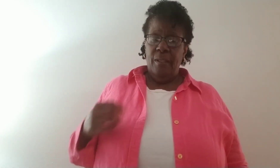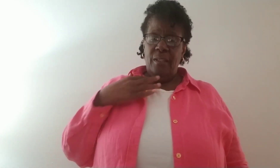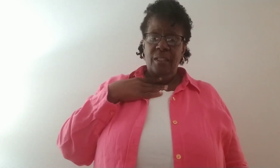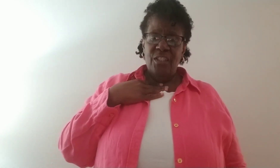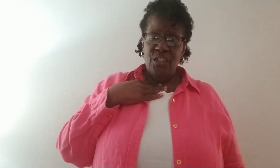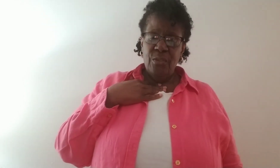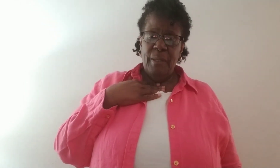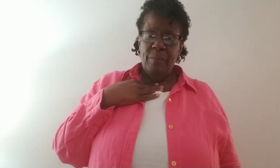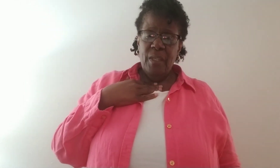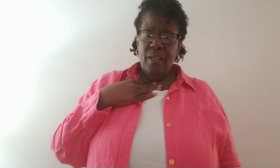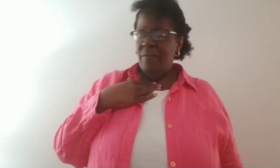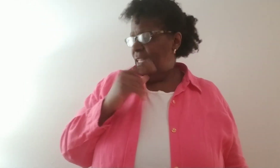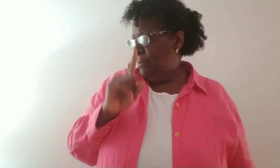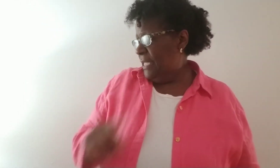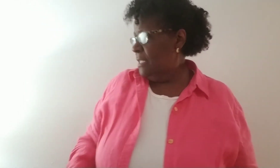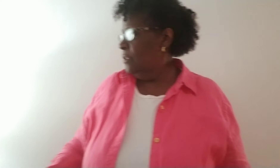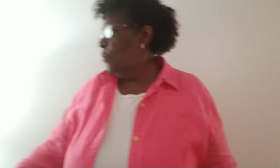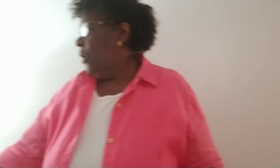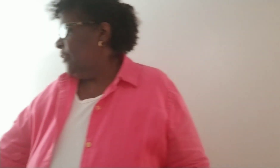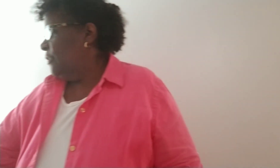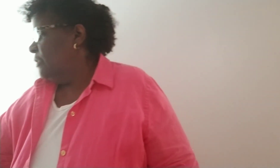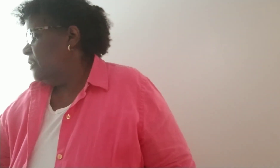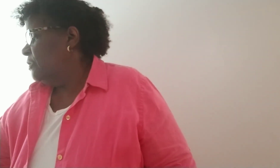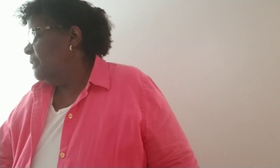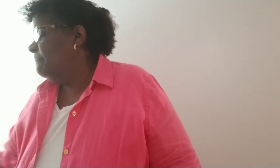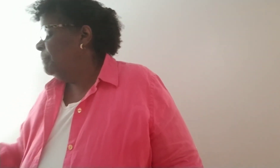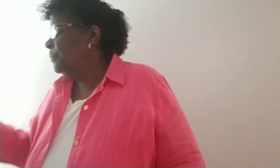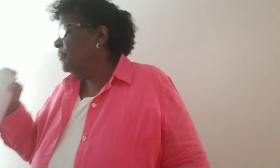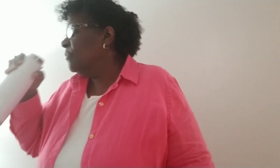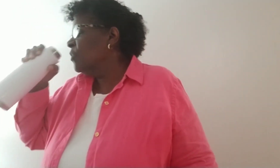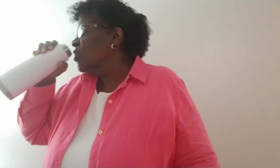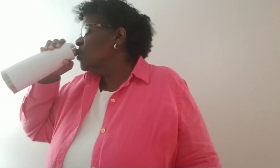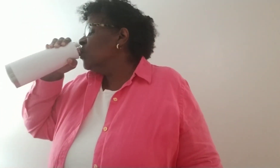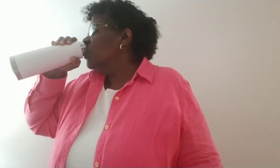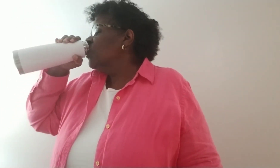3,359,500. Excuse me. Let me get a little water. Excuse me.